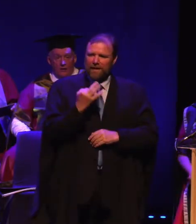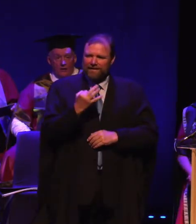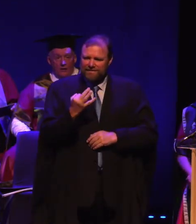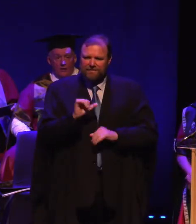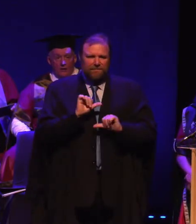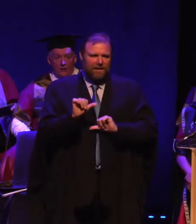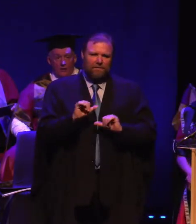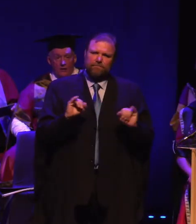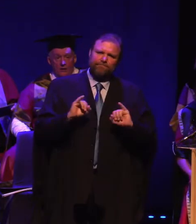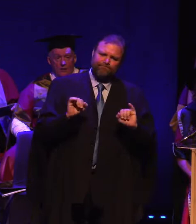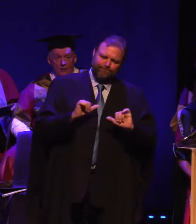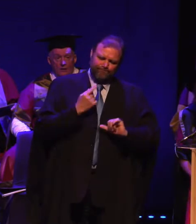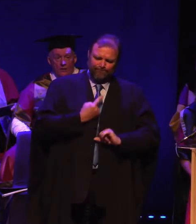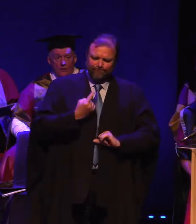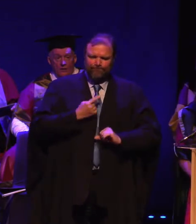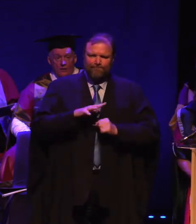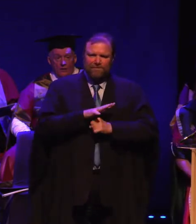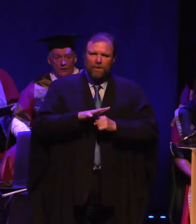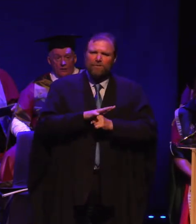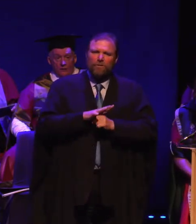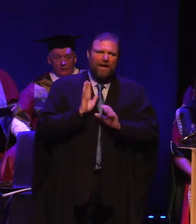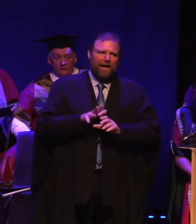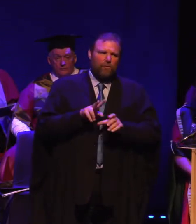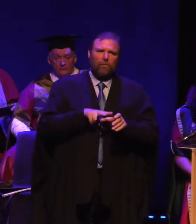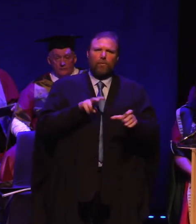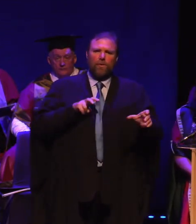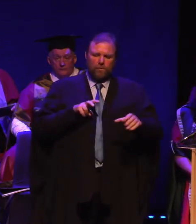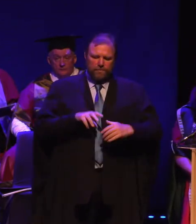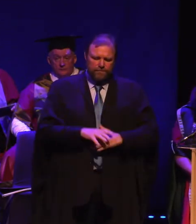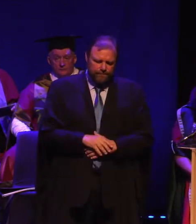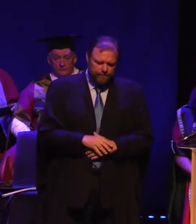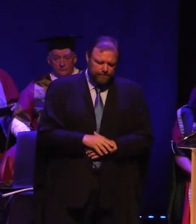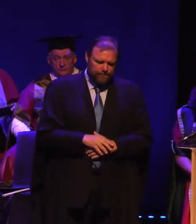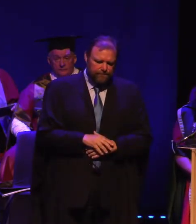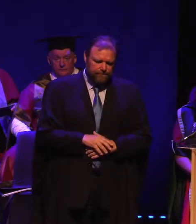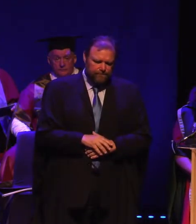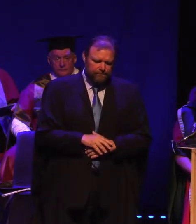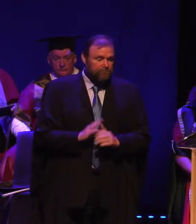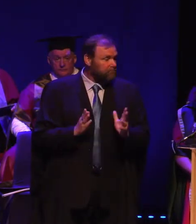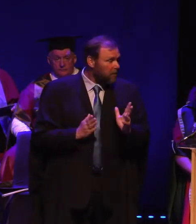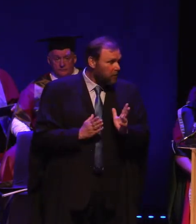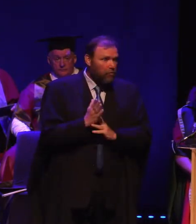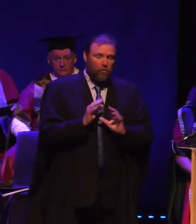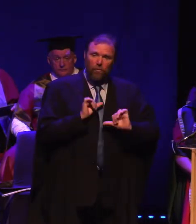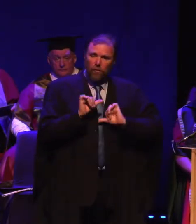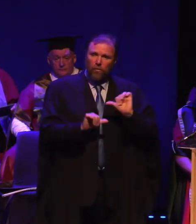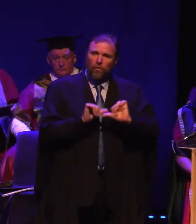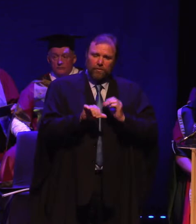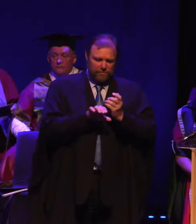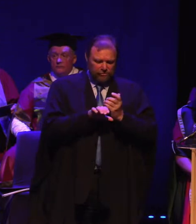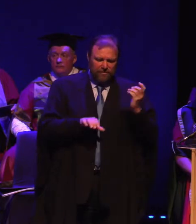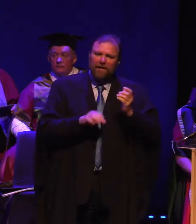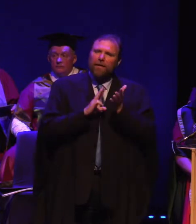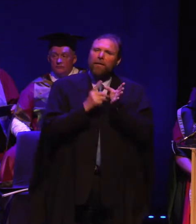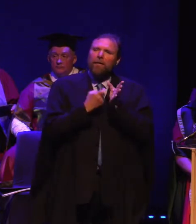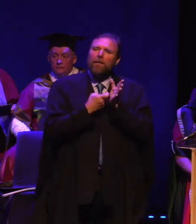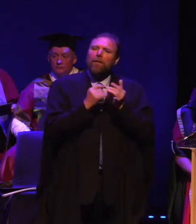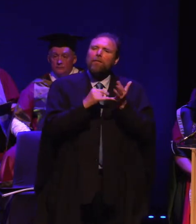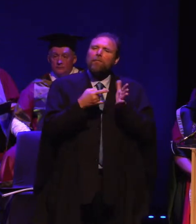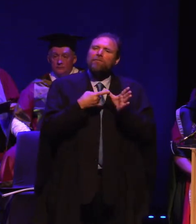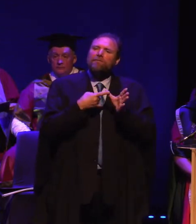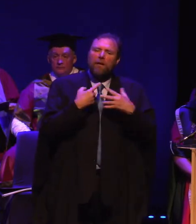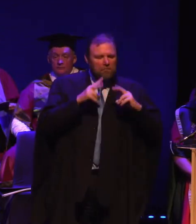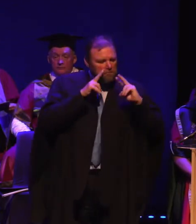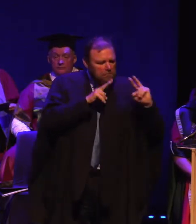personal circumstances which resulted in her taking some time out. Throughout her degree, Marissa has looked for opportunities to